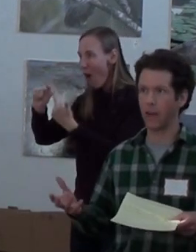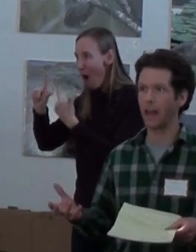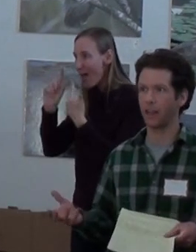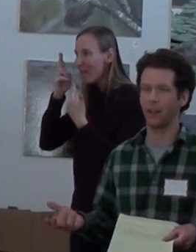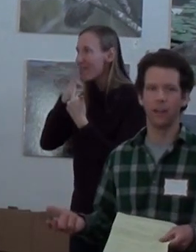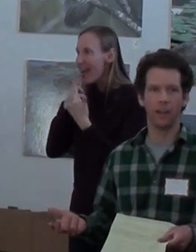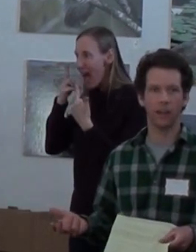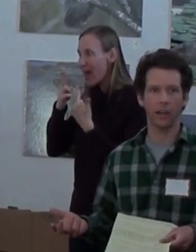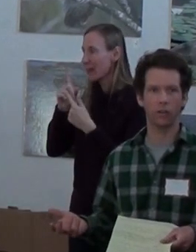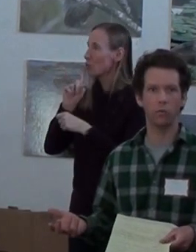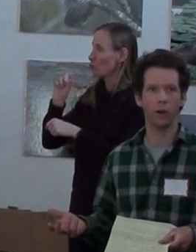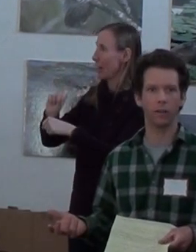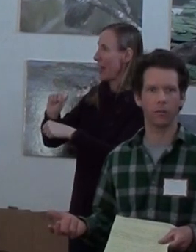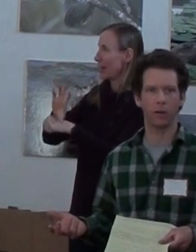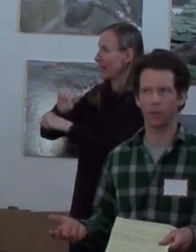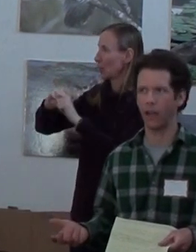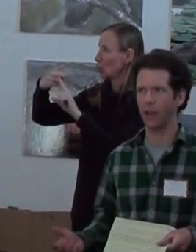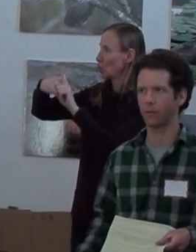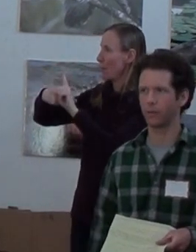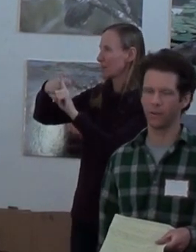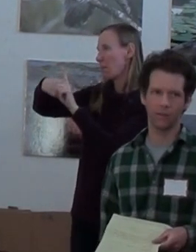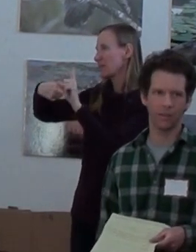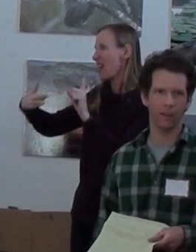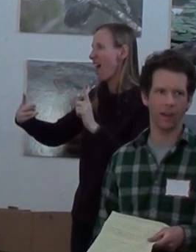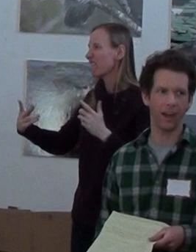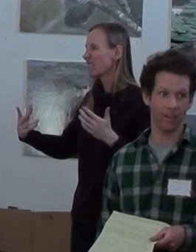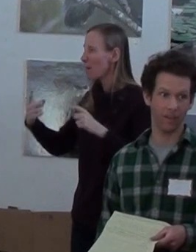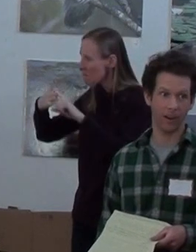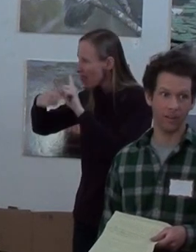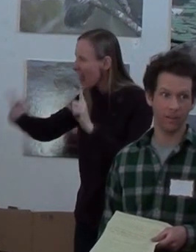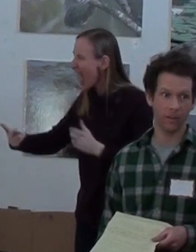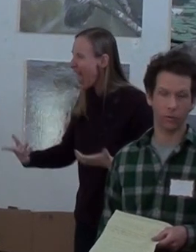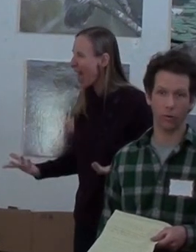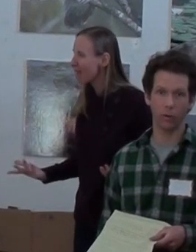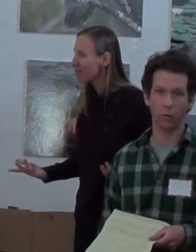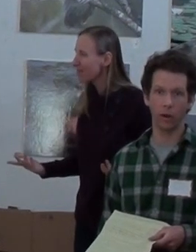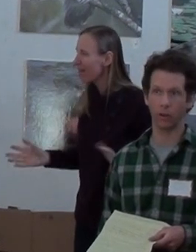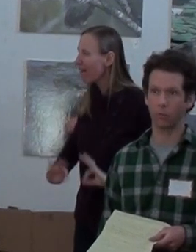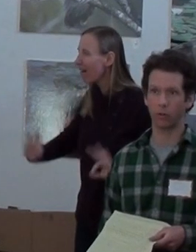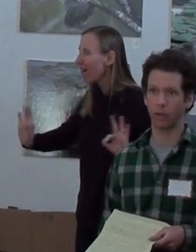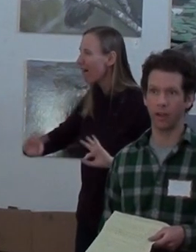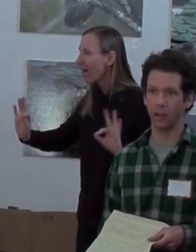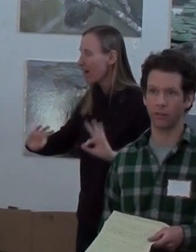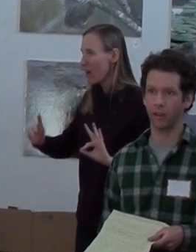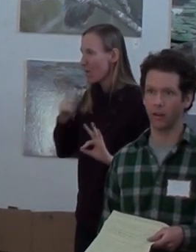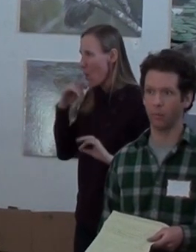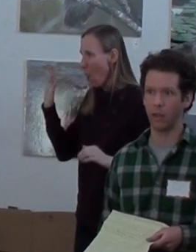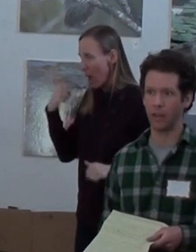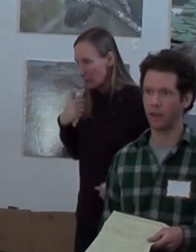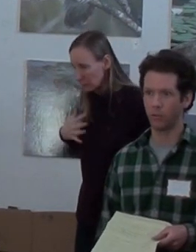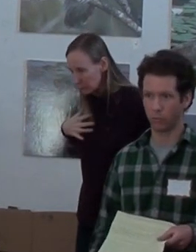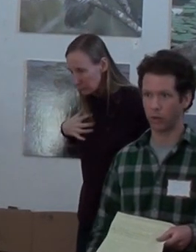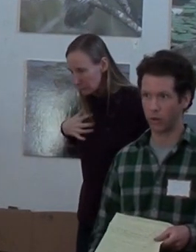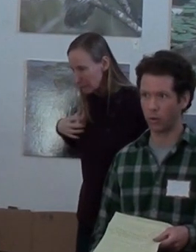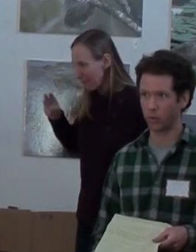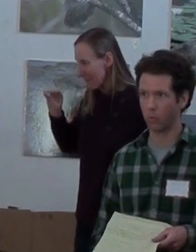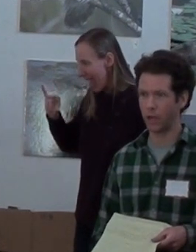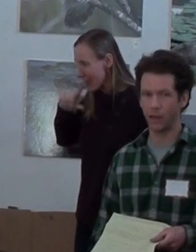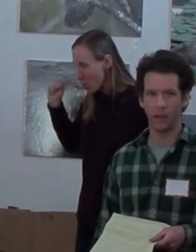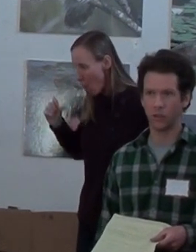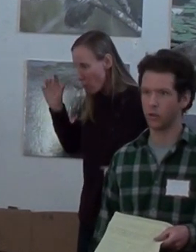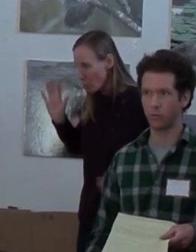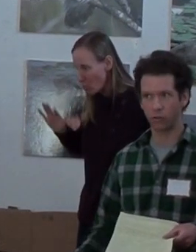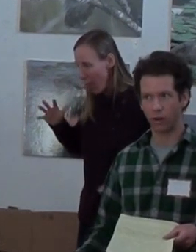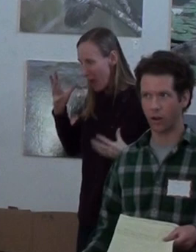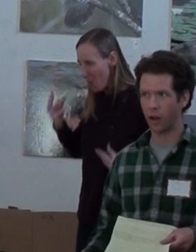real reality in like 2 months, a month and a half. Think of that, right? Because for a little while, I was like, where's the honey? It's not, May was pretty cold and